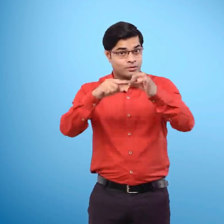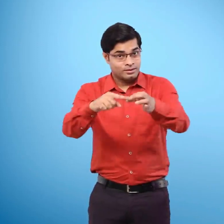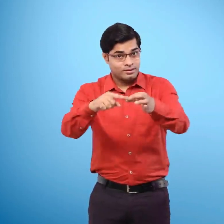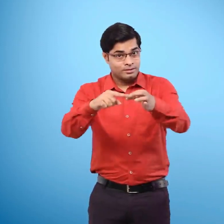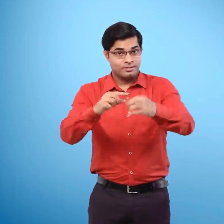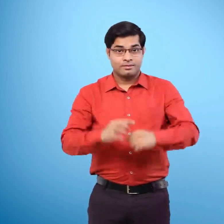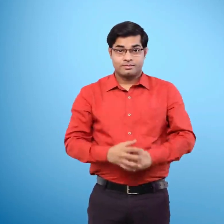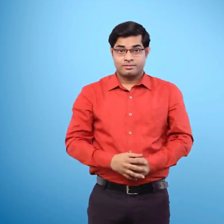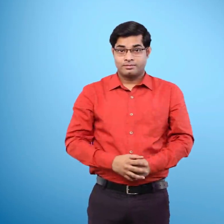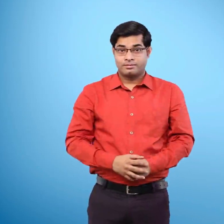Question.